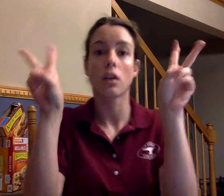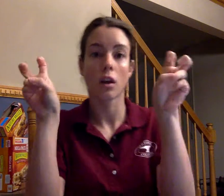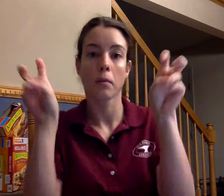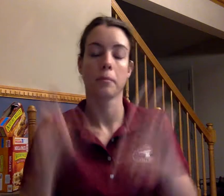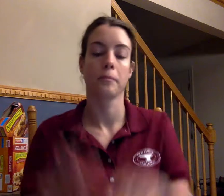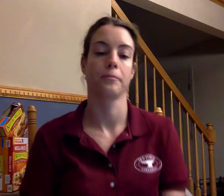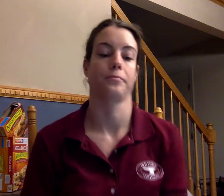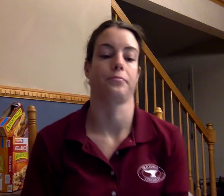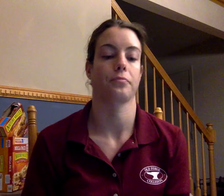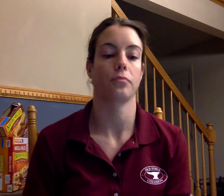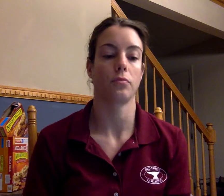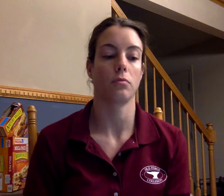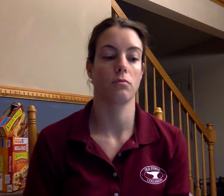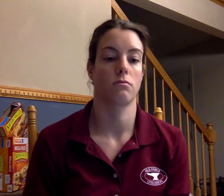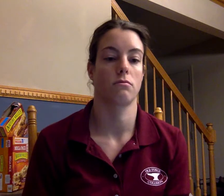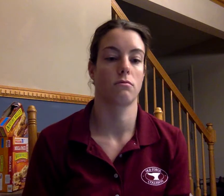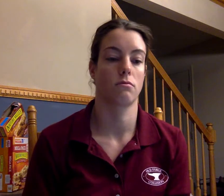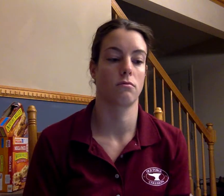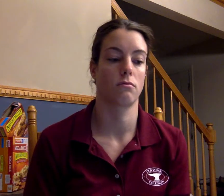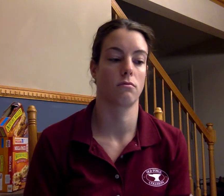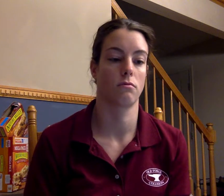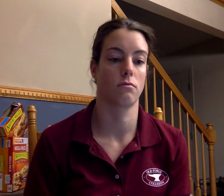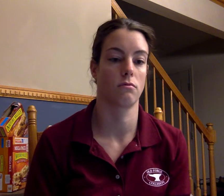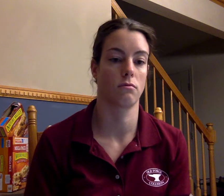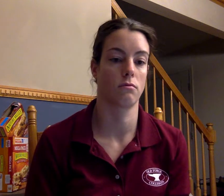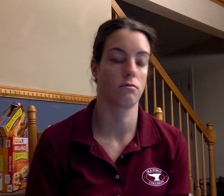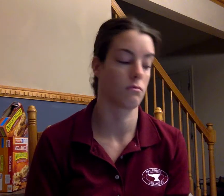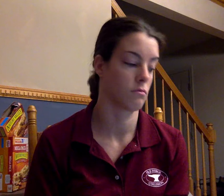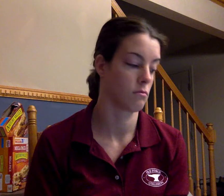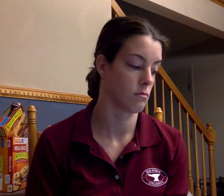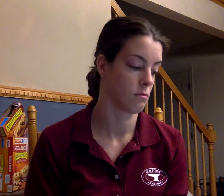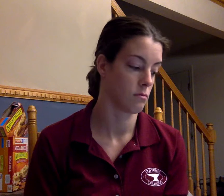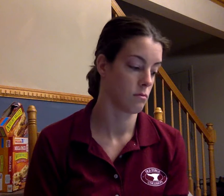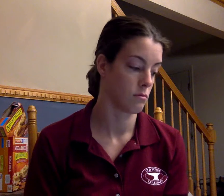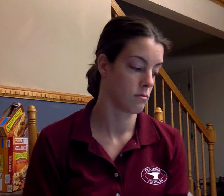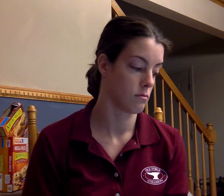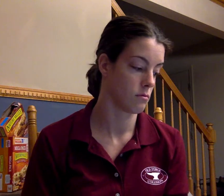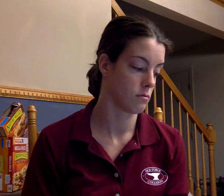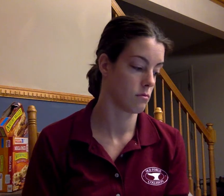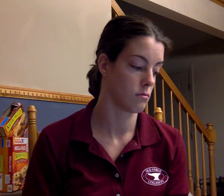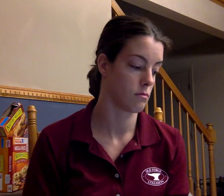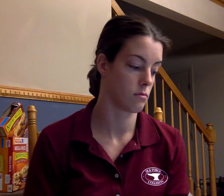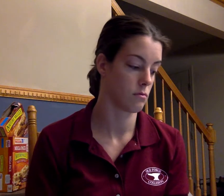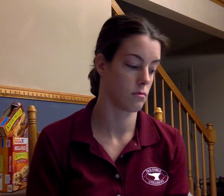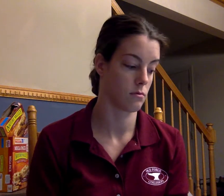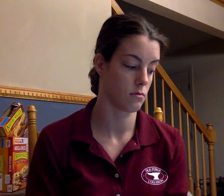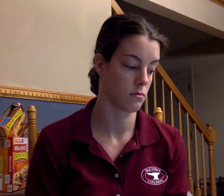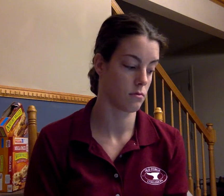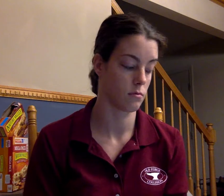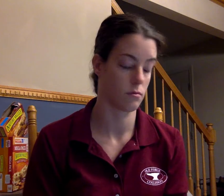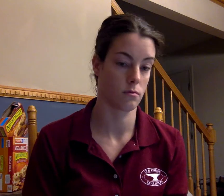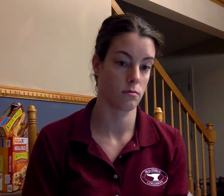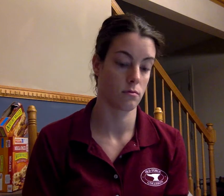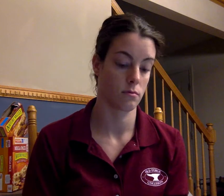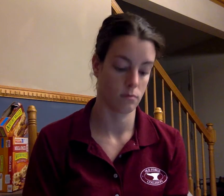When they're done, they turn in a rough copy to the editor, who then reads it over and edits and makes any changes that